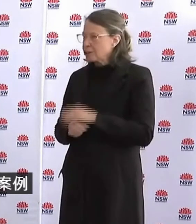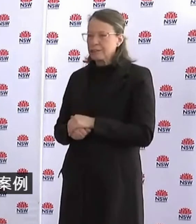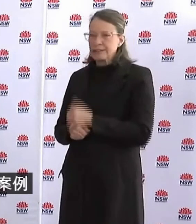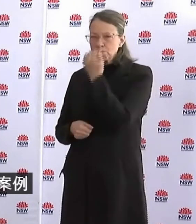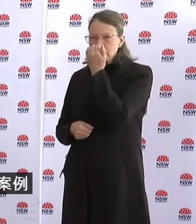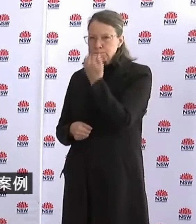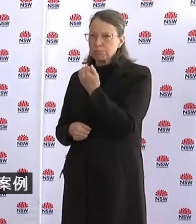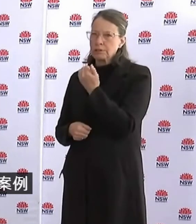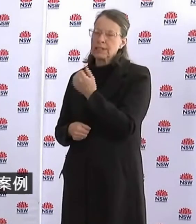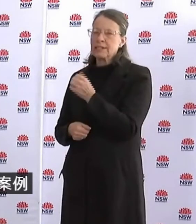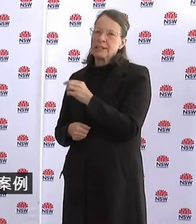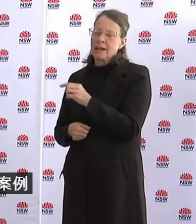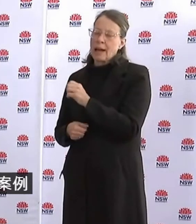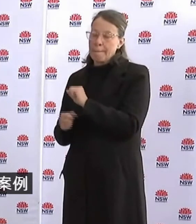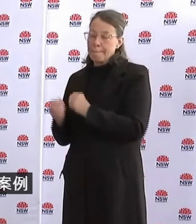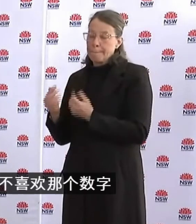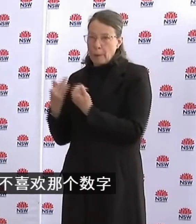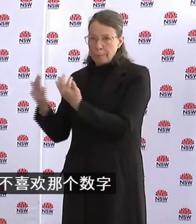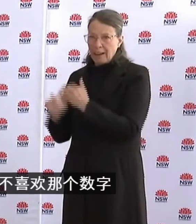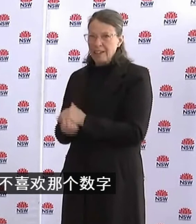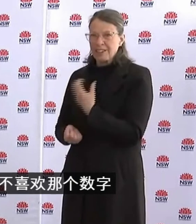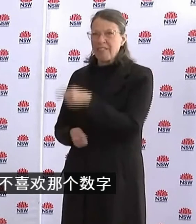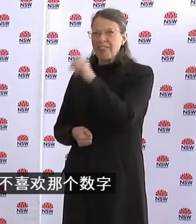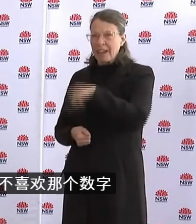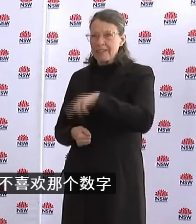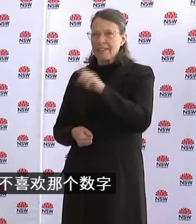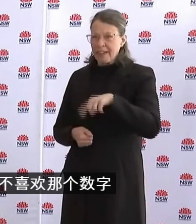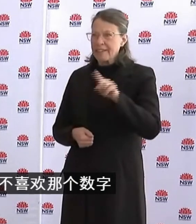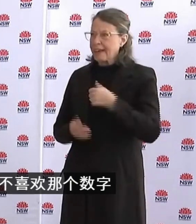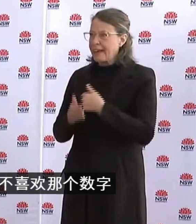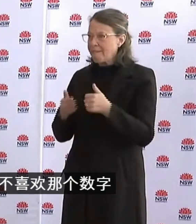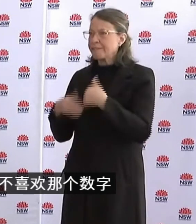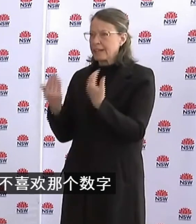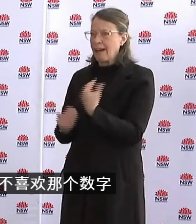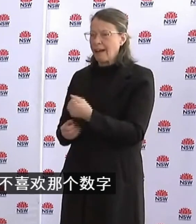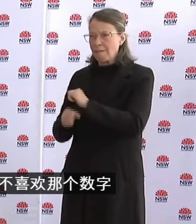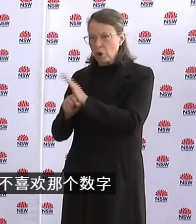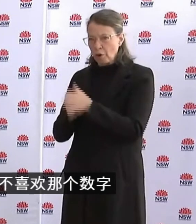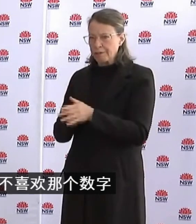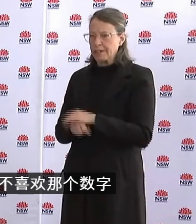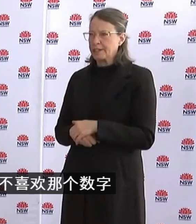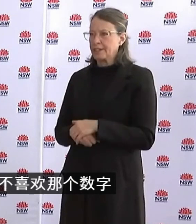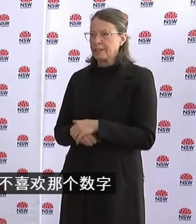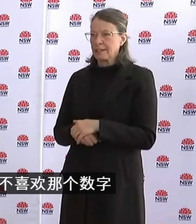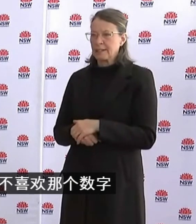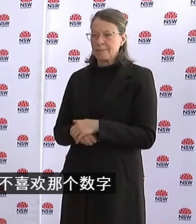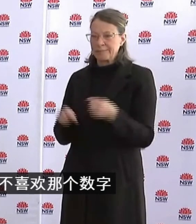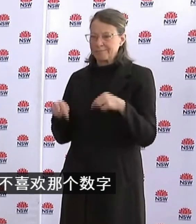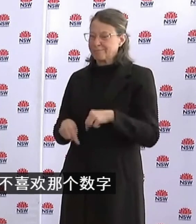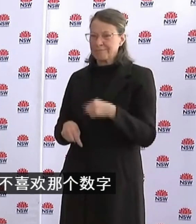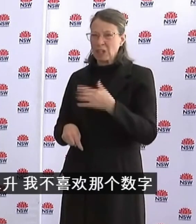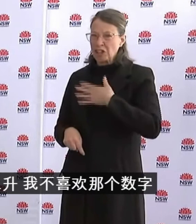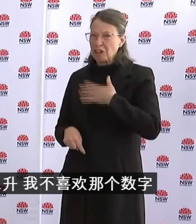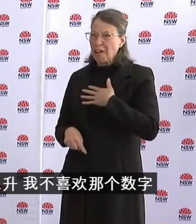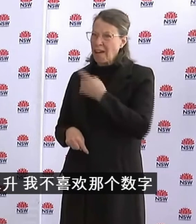having thousands and thousands of cases every single day. The fact that we have as high as 124 is, and I don't like that